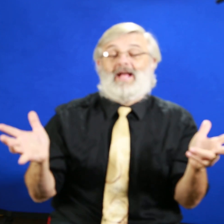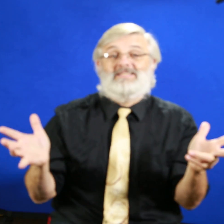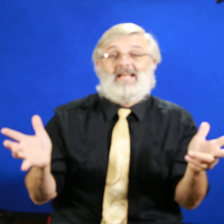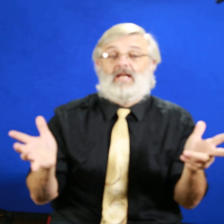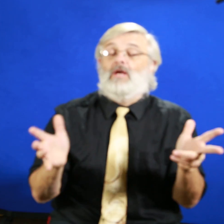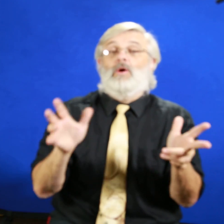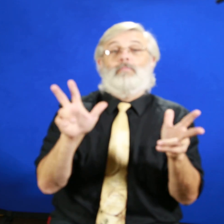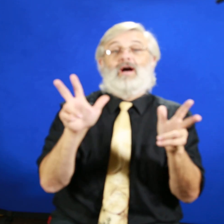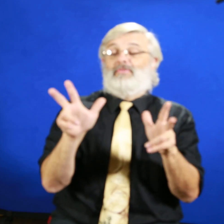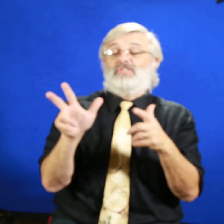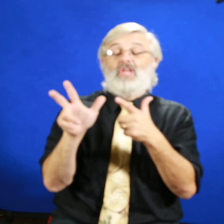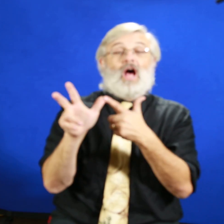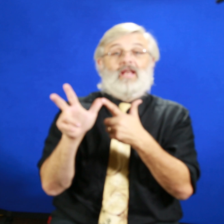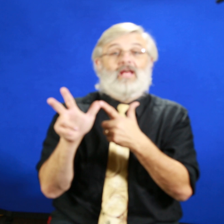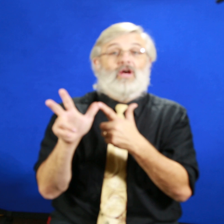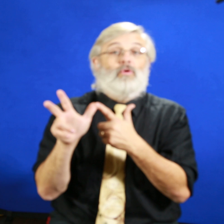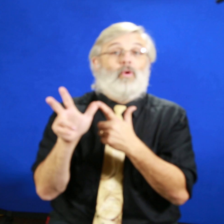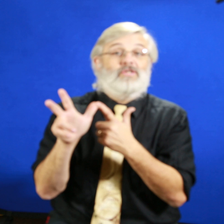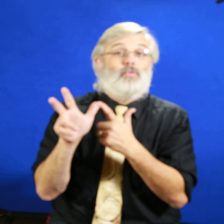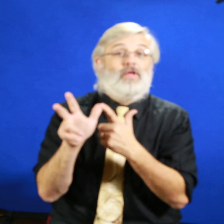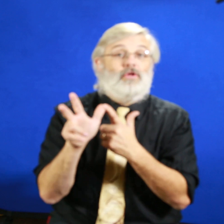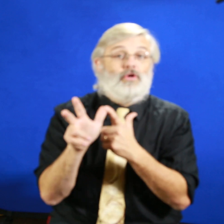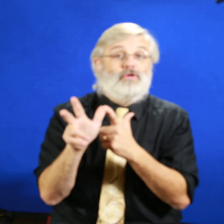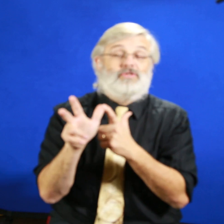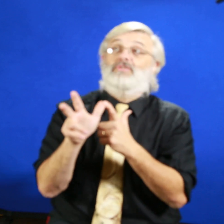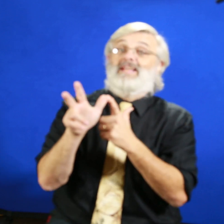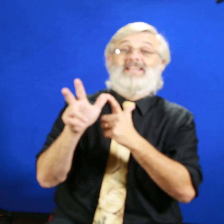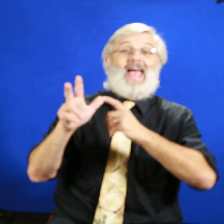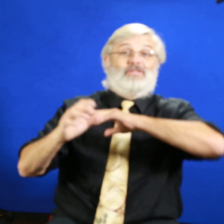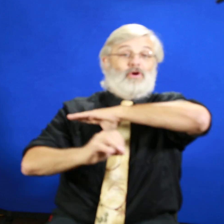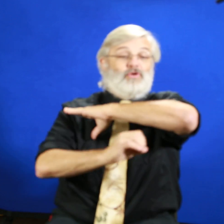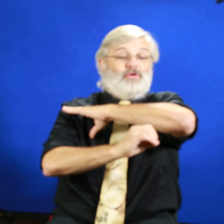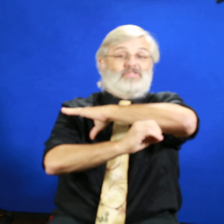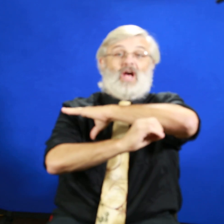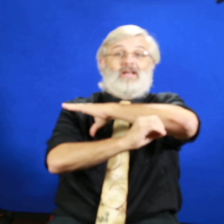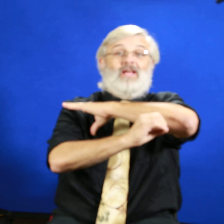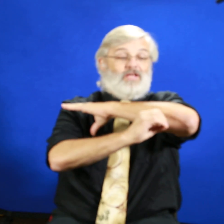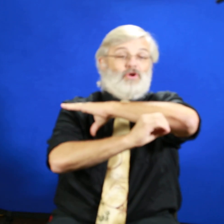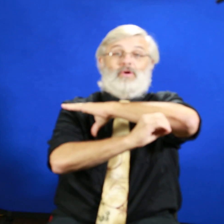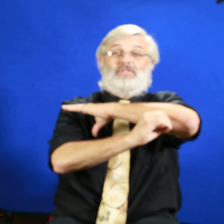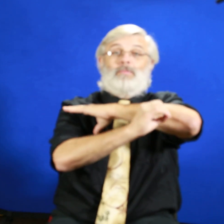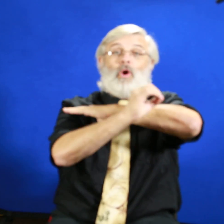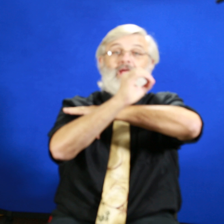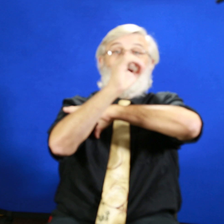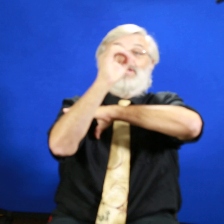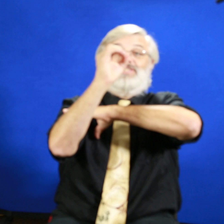plants needed, but the sun was what you use to see the day. So if you do the sun, you know it's in the morning, and you see